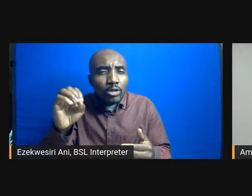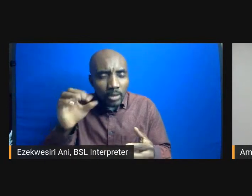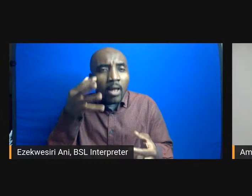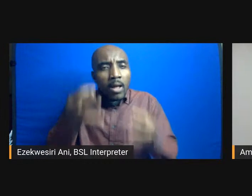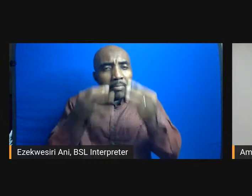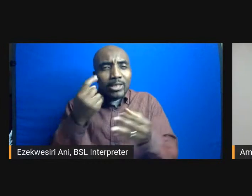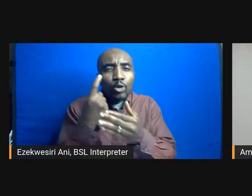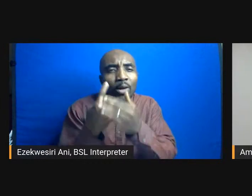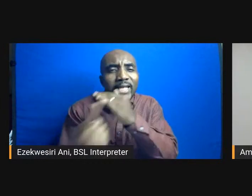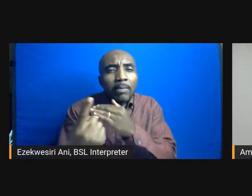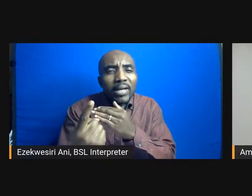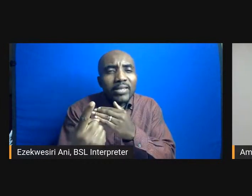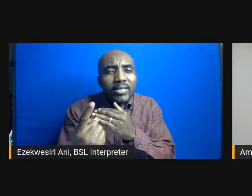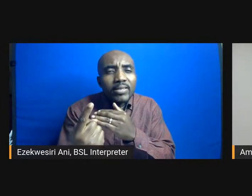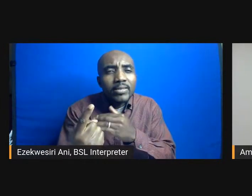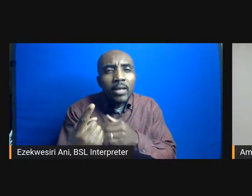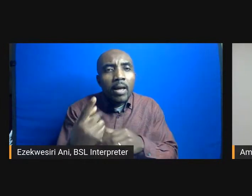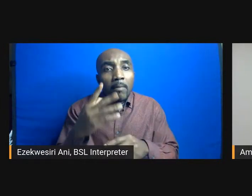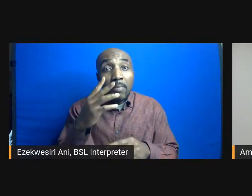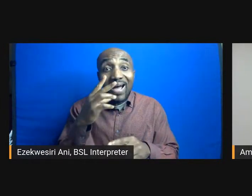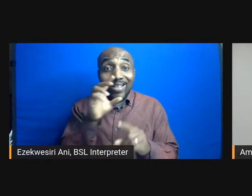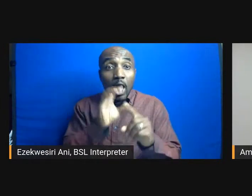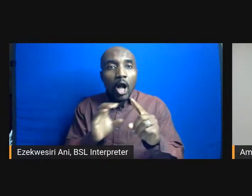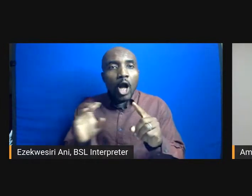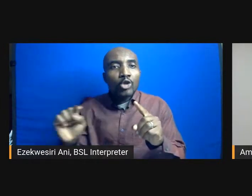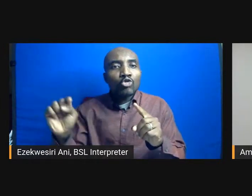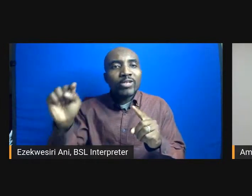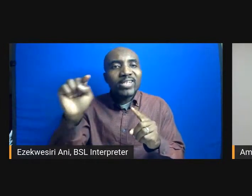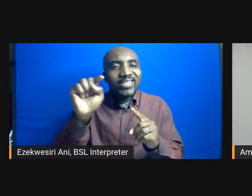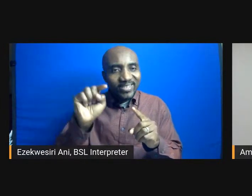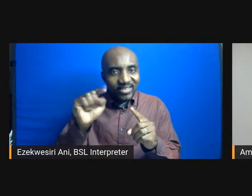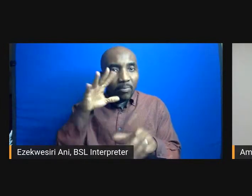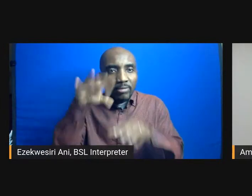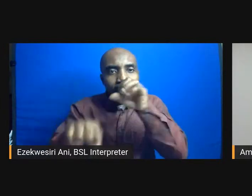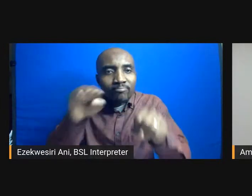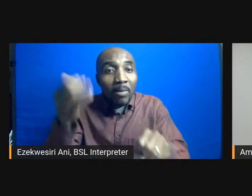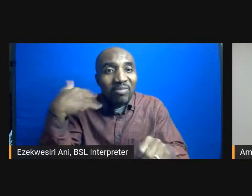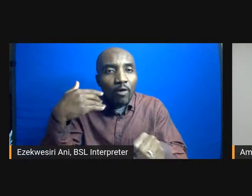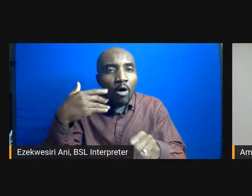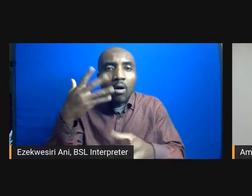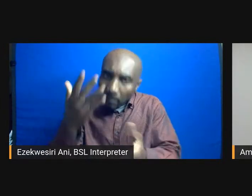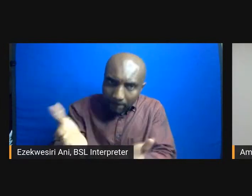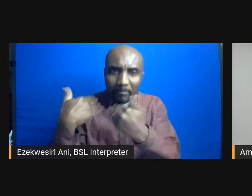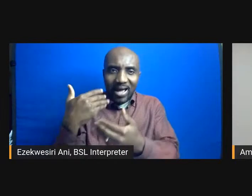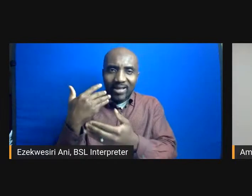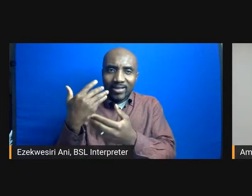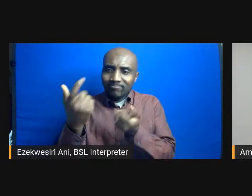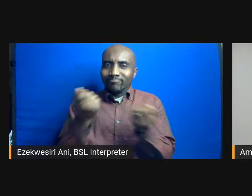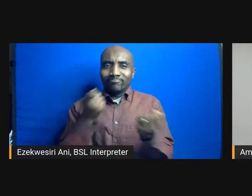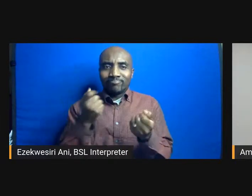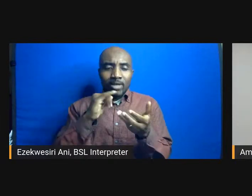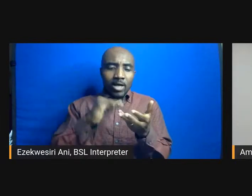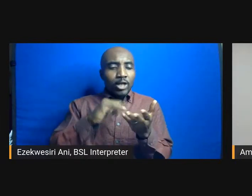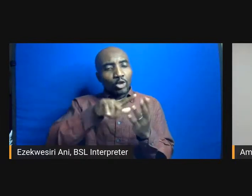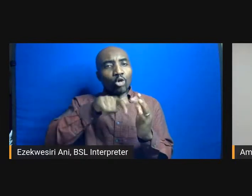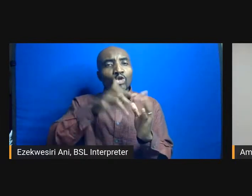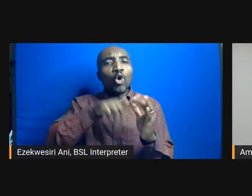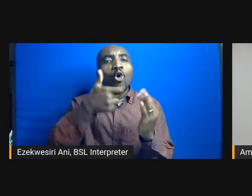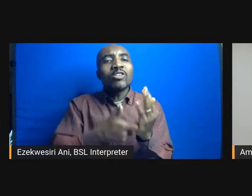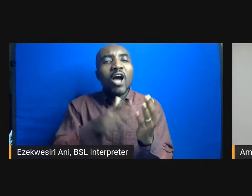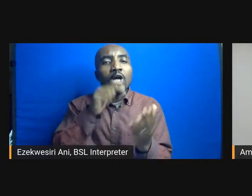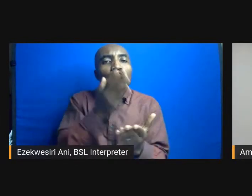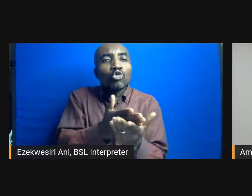was gained by former colonies in the 1900s. Sojourner Truth and those who came after